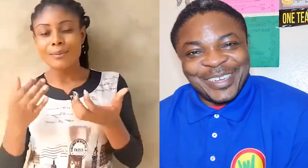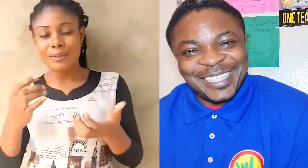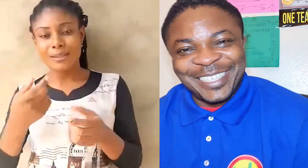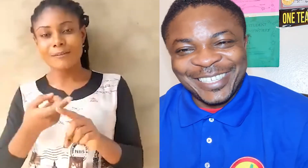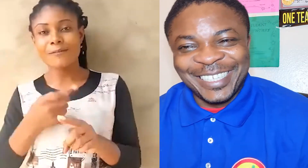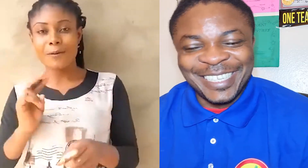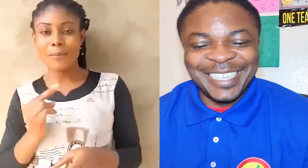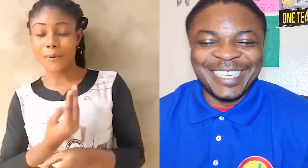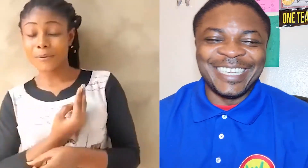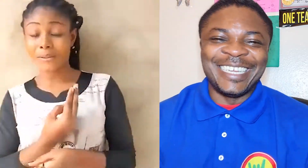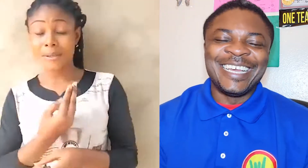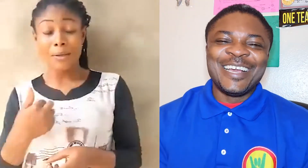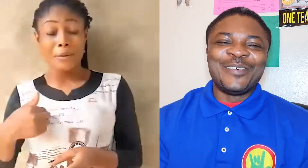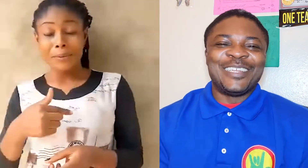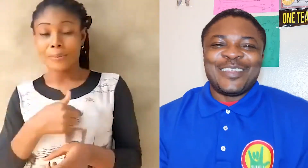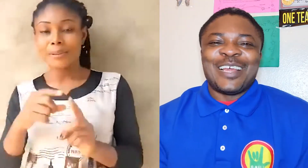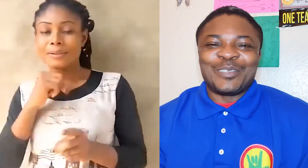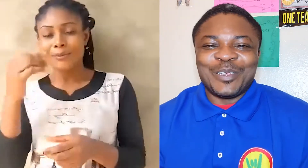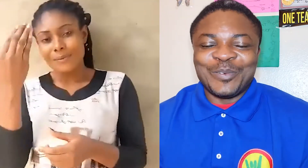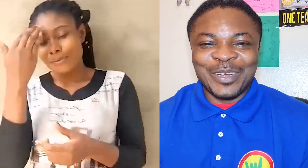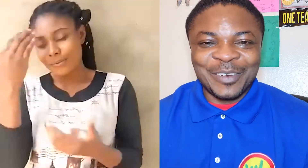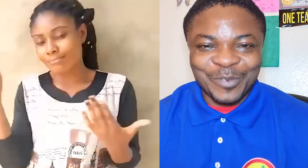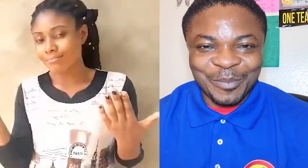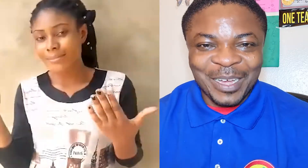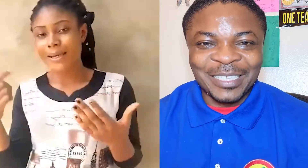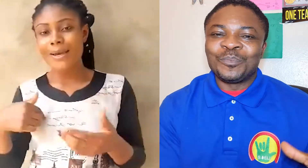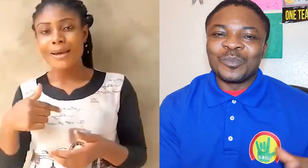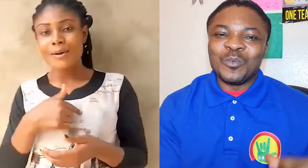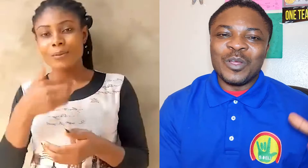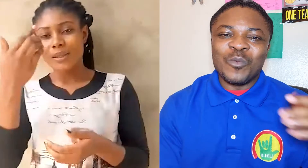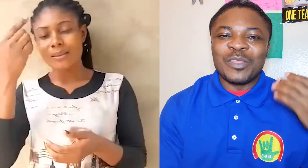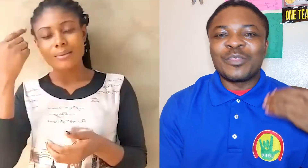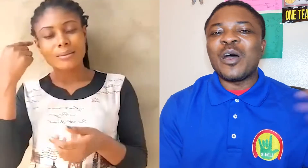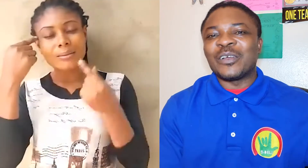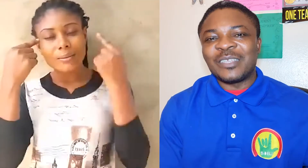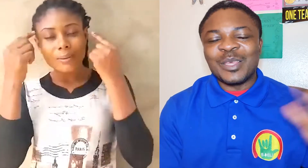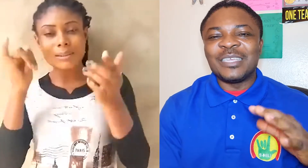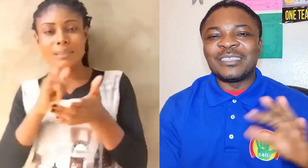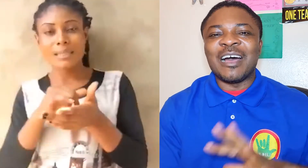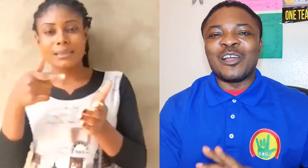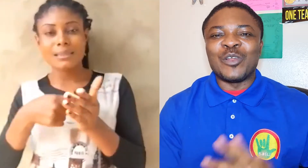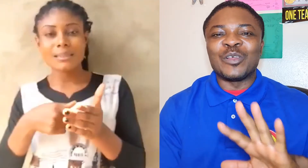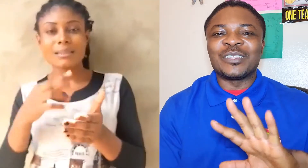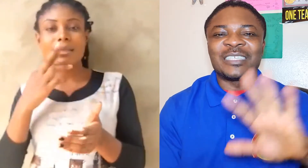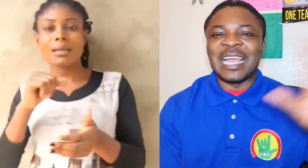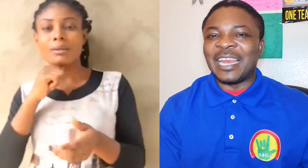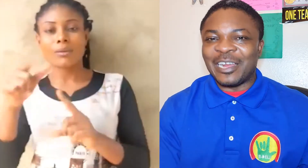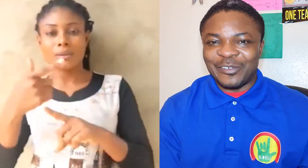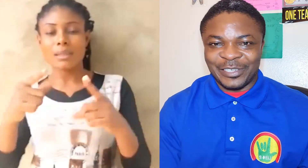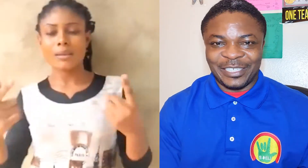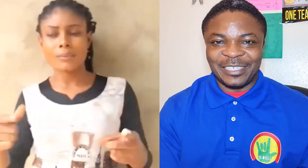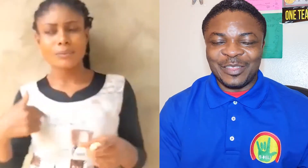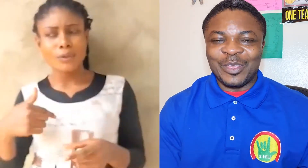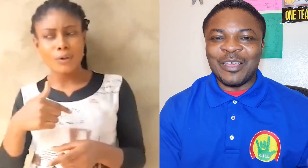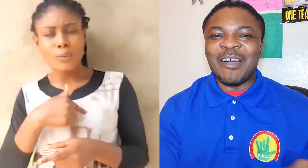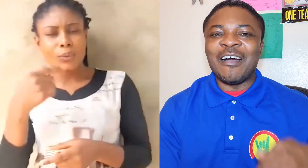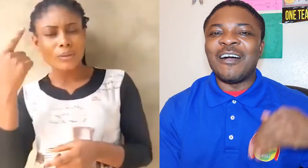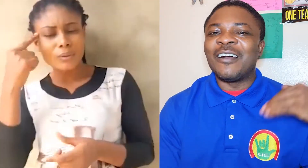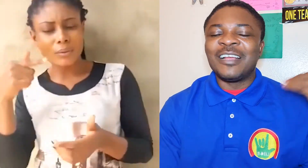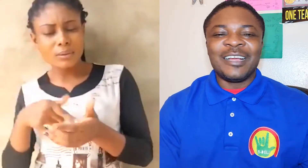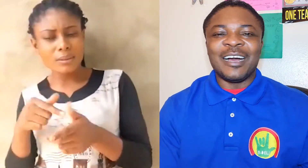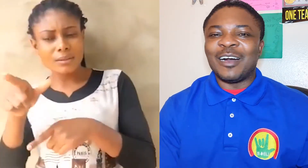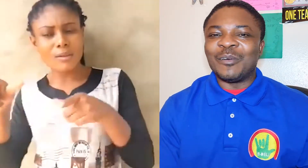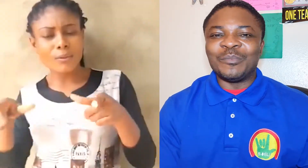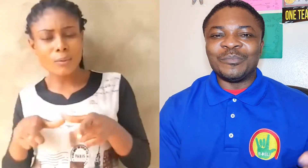from us. We didn't know that's what you wanted from us. We thought these are not sign language. They